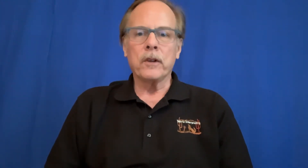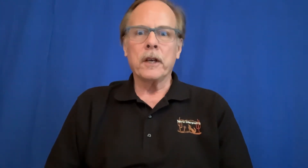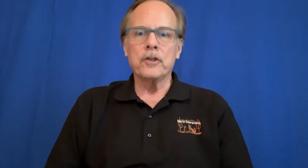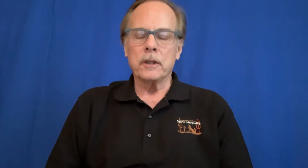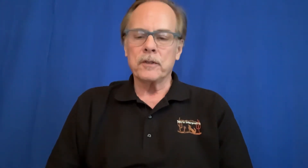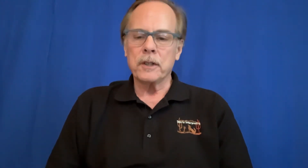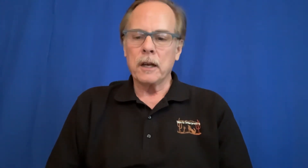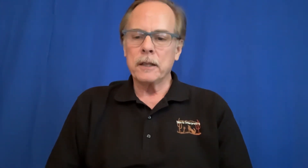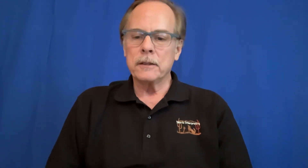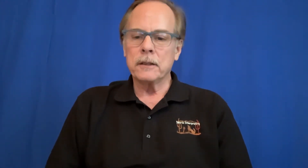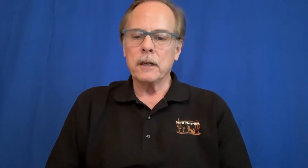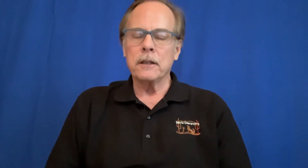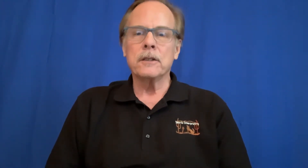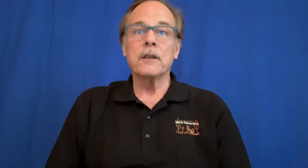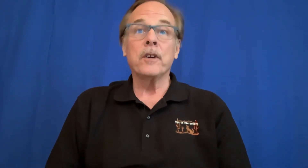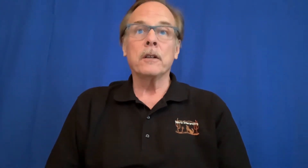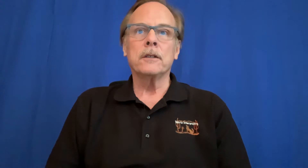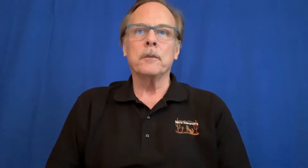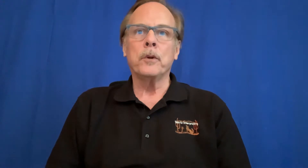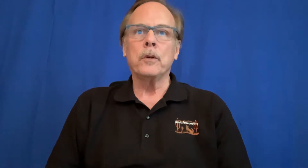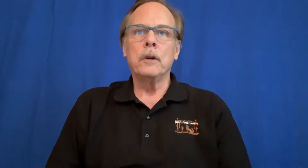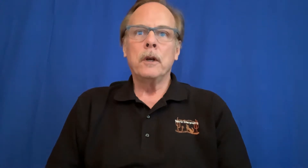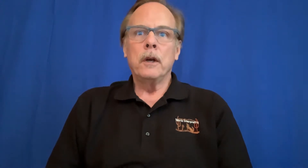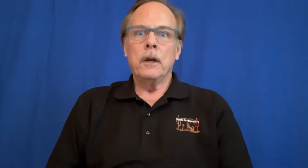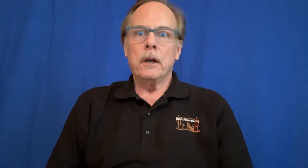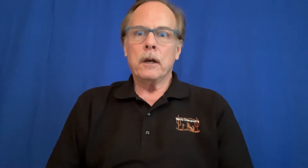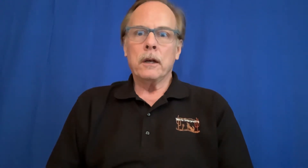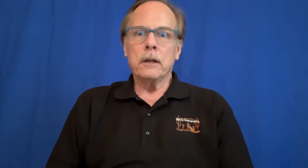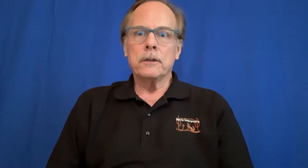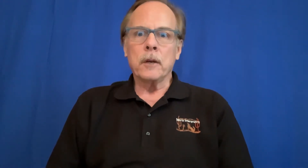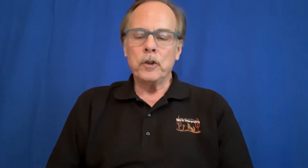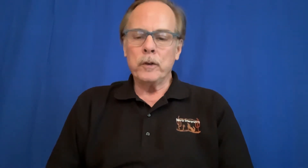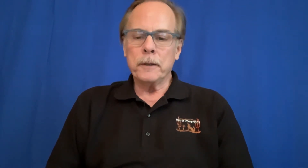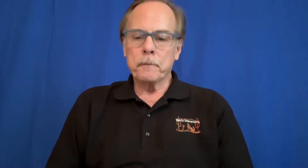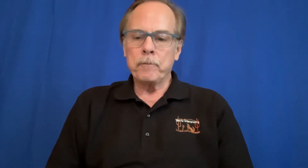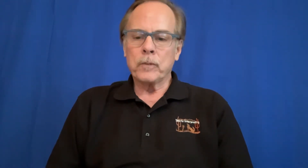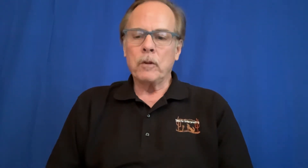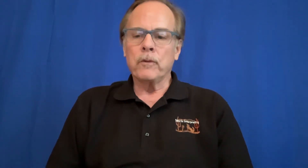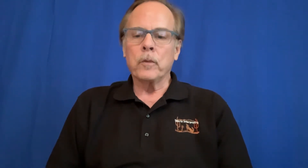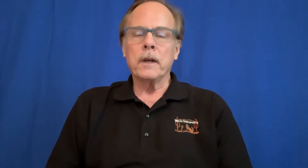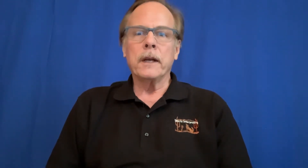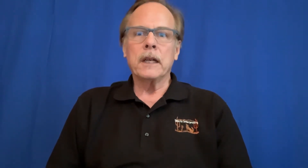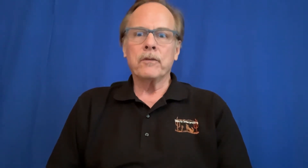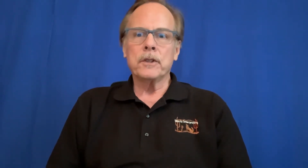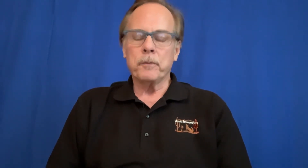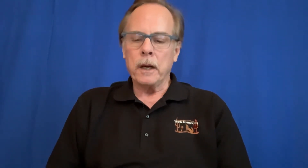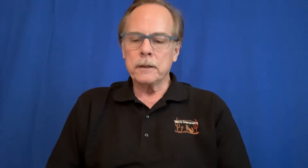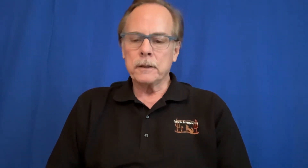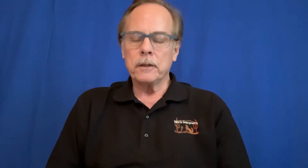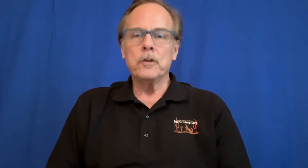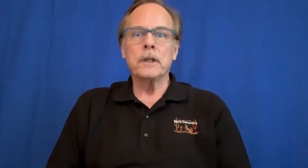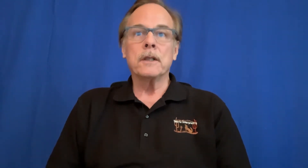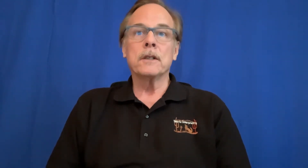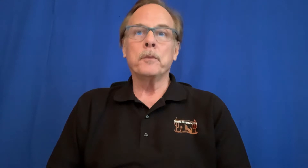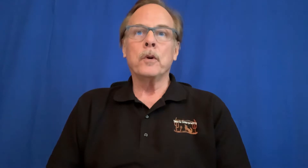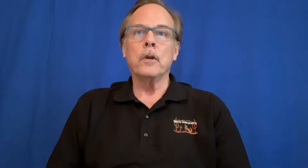clarification of signs. This is a fairly simple subunit on forming negative response using the